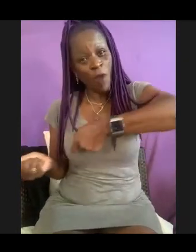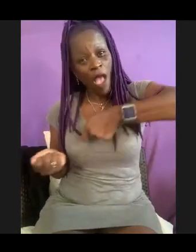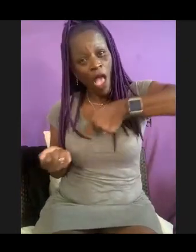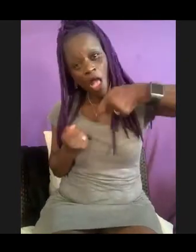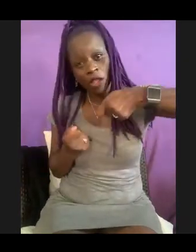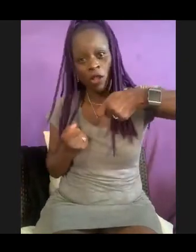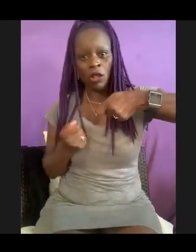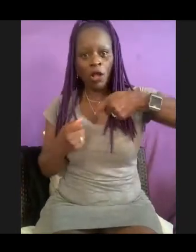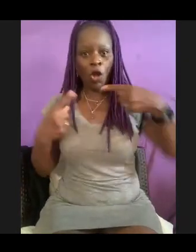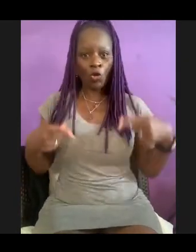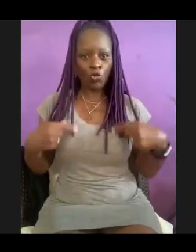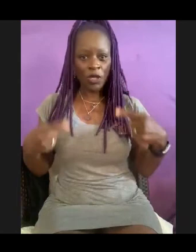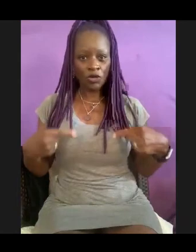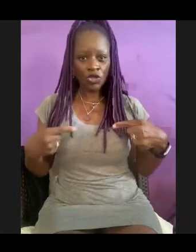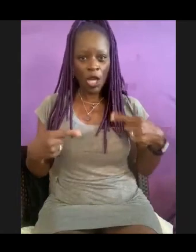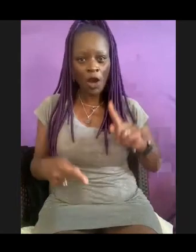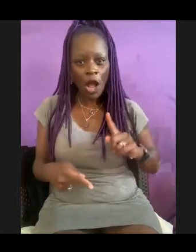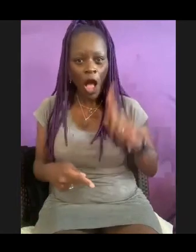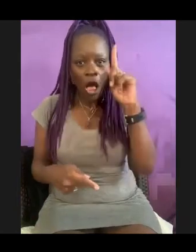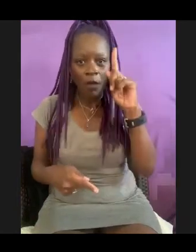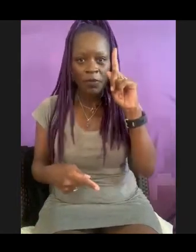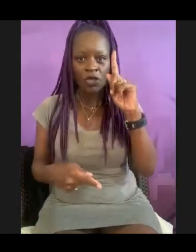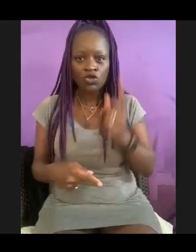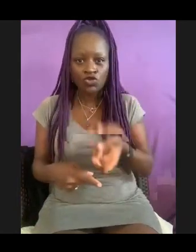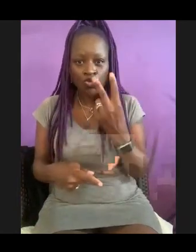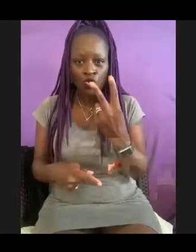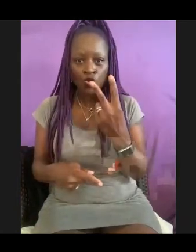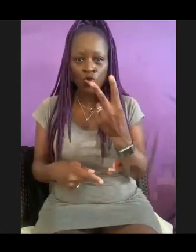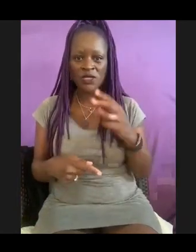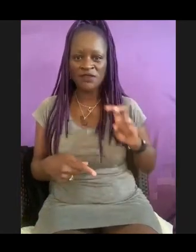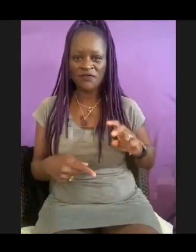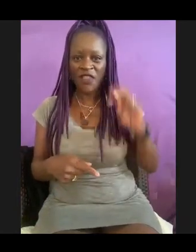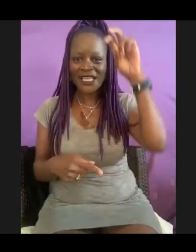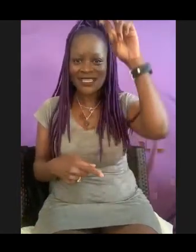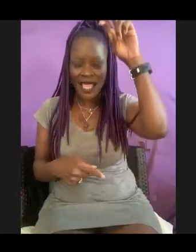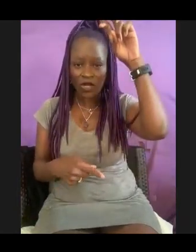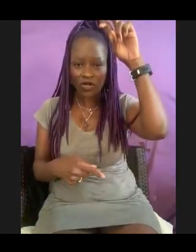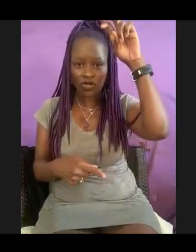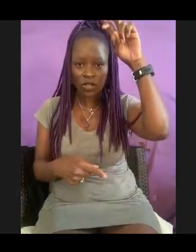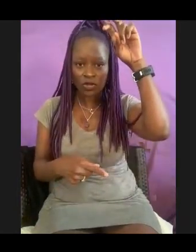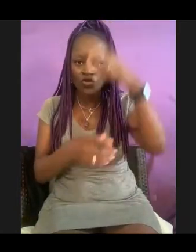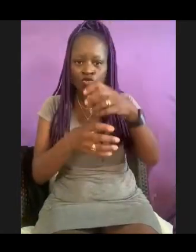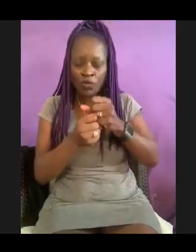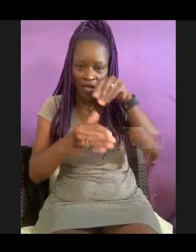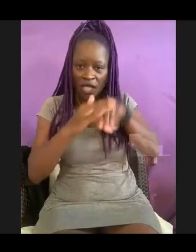bouncing one step at a time to gain access to her apartment.